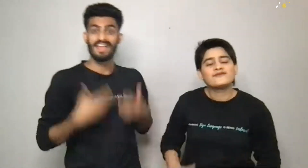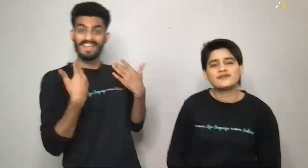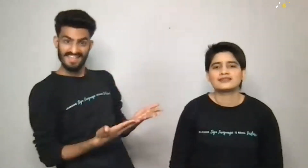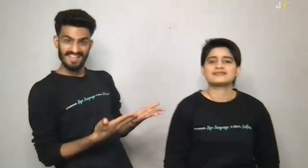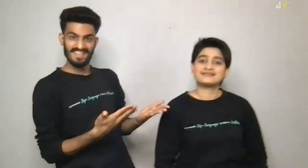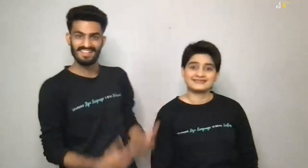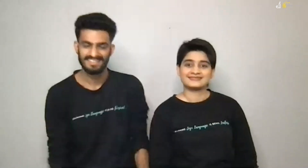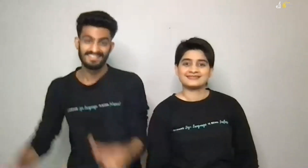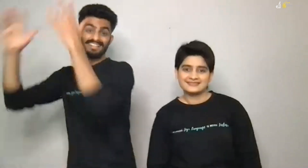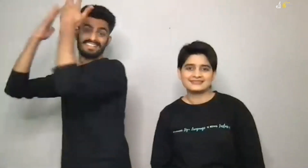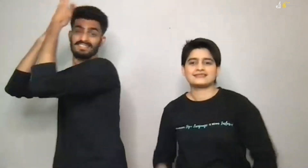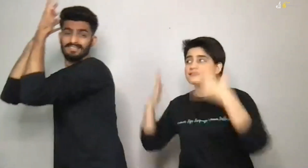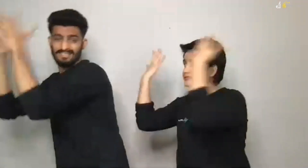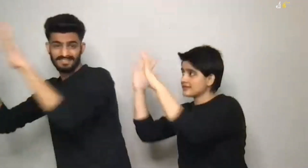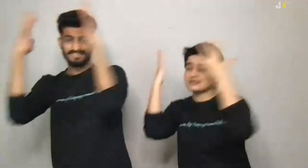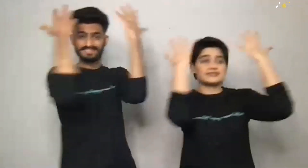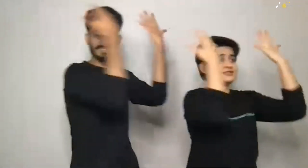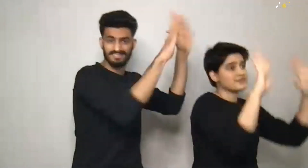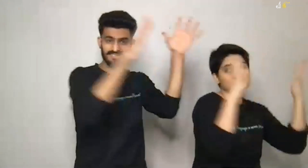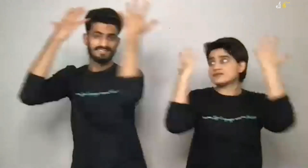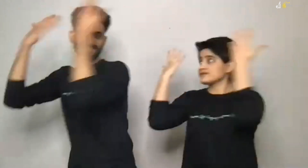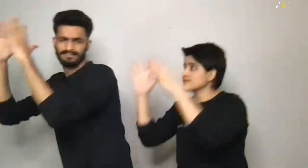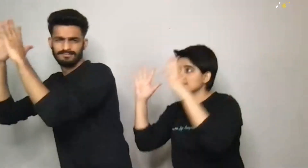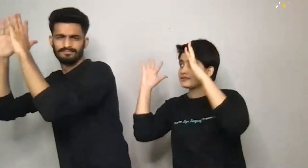Deaf people have an expressive sign language.